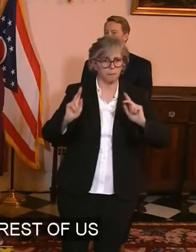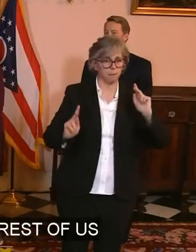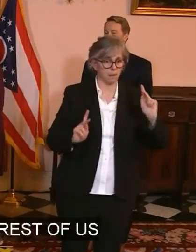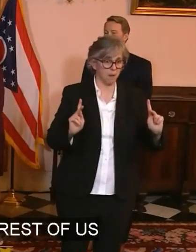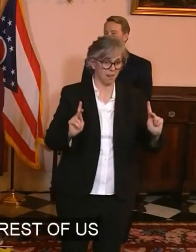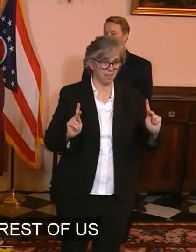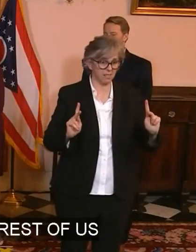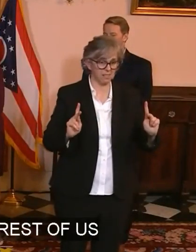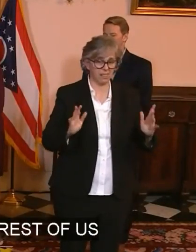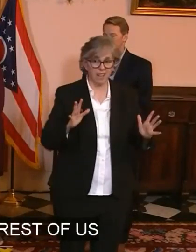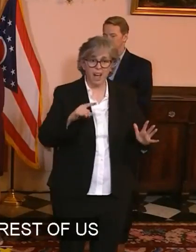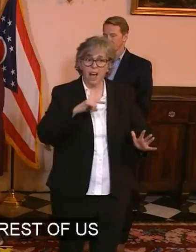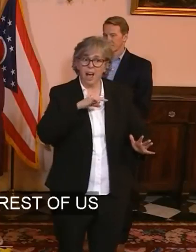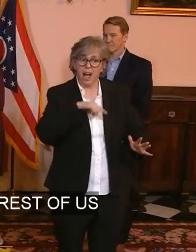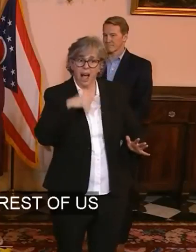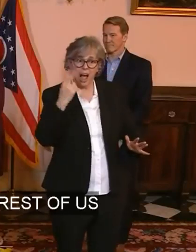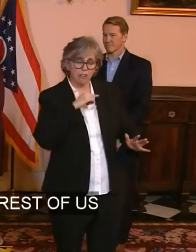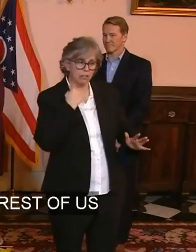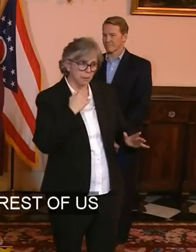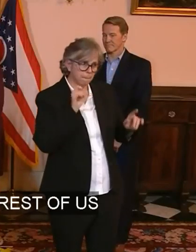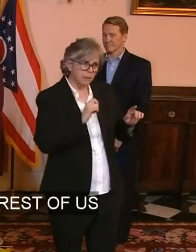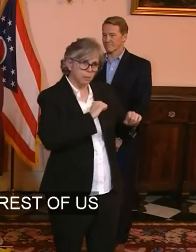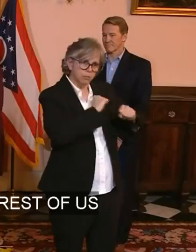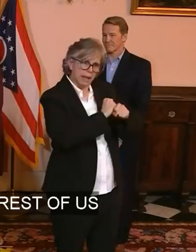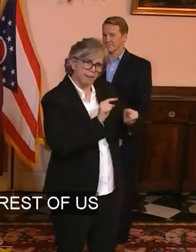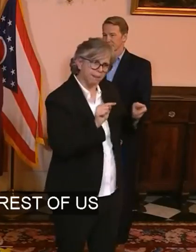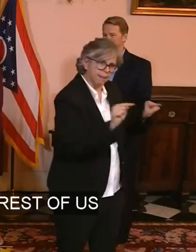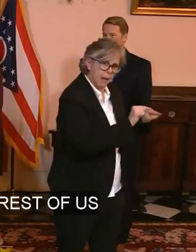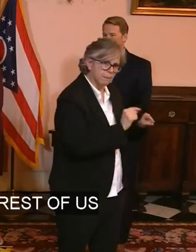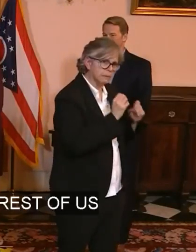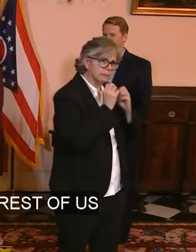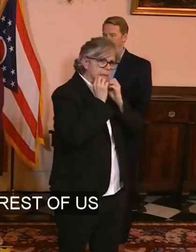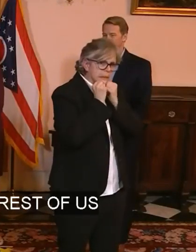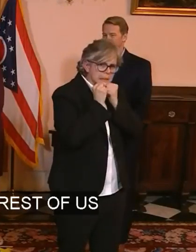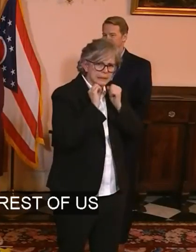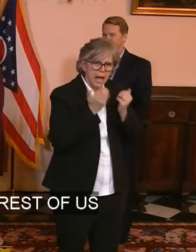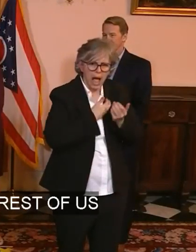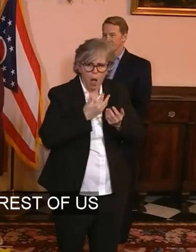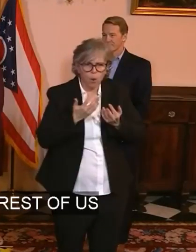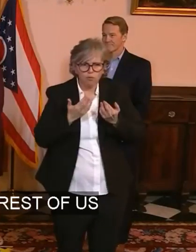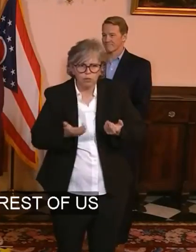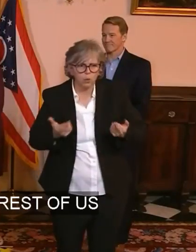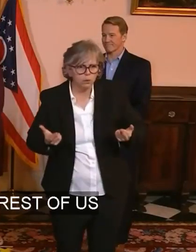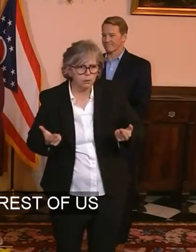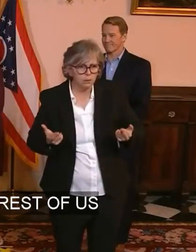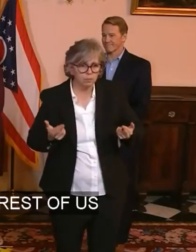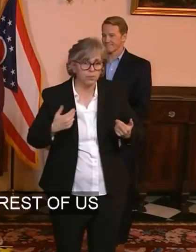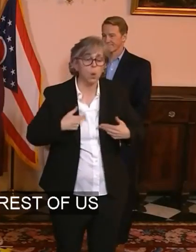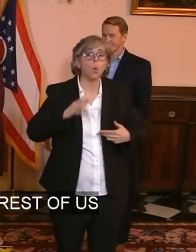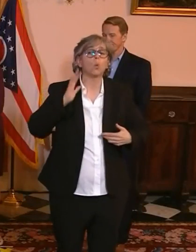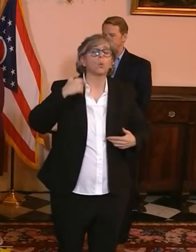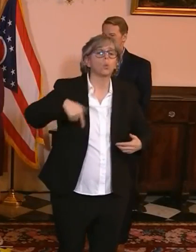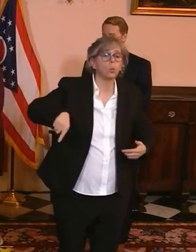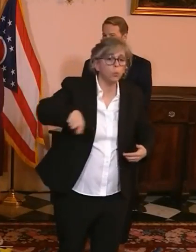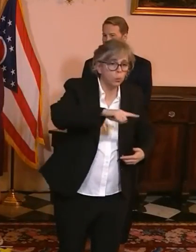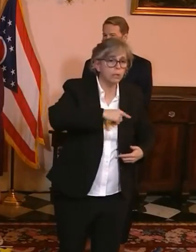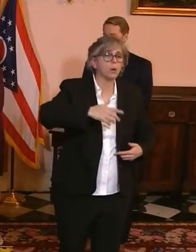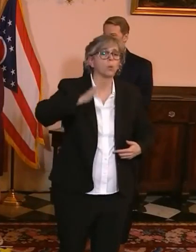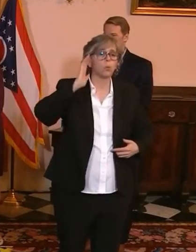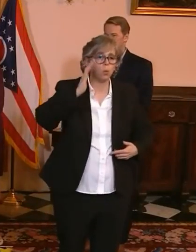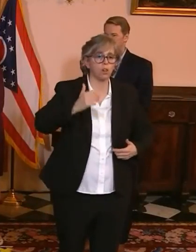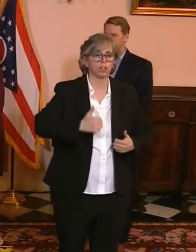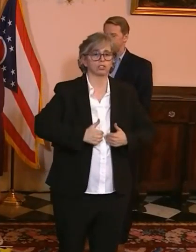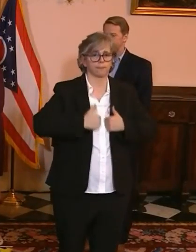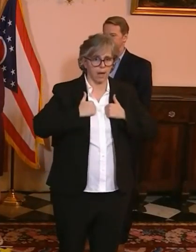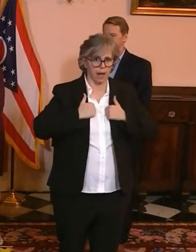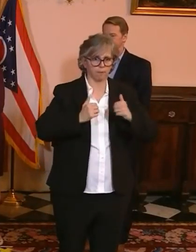our resources well. We will get to the other side of this, and we will stick with you every step of the way